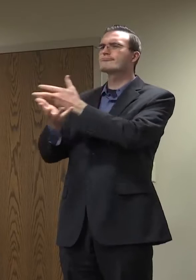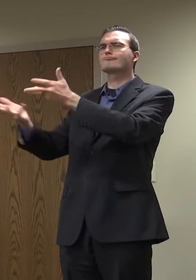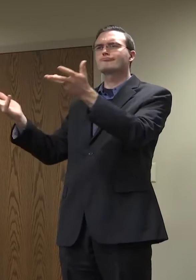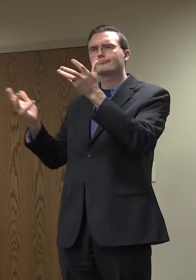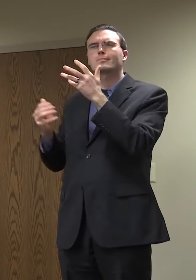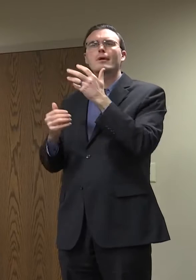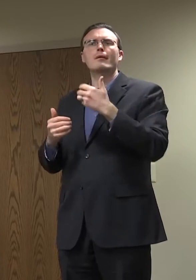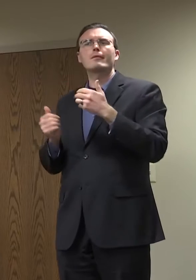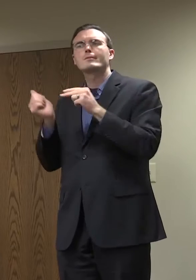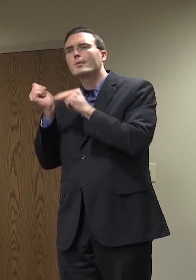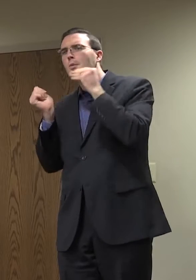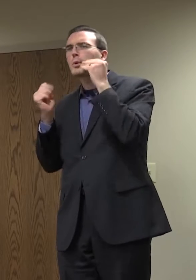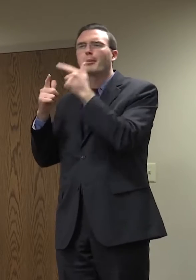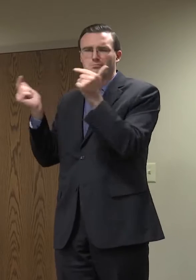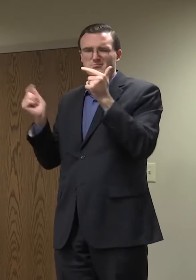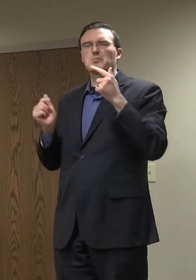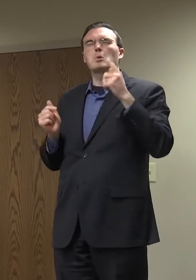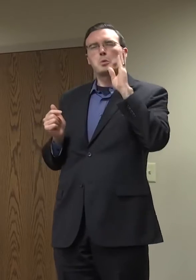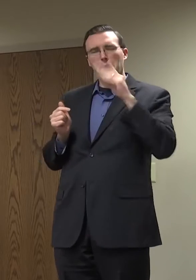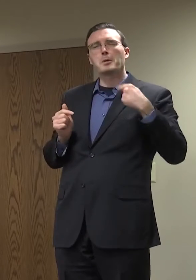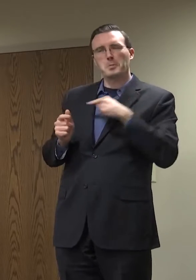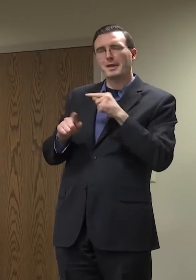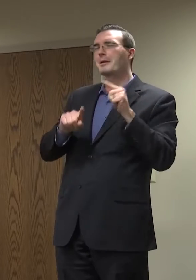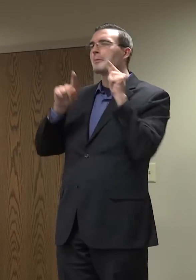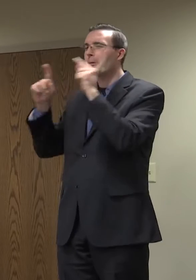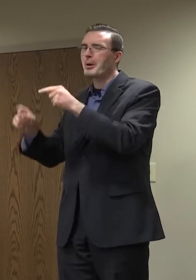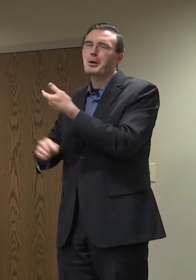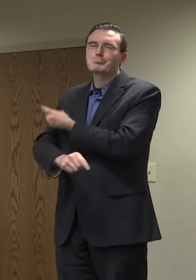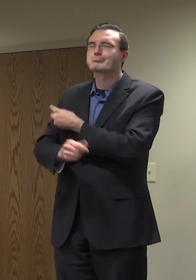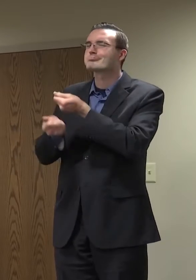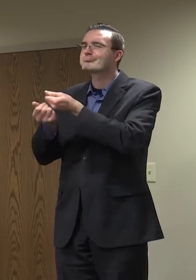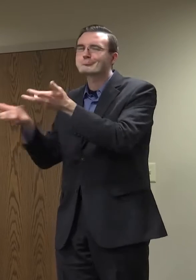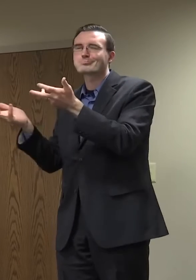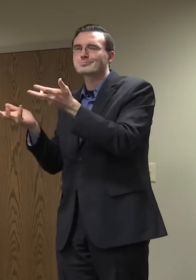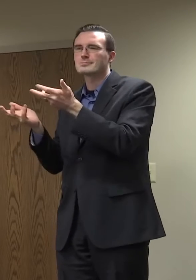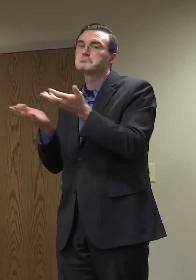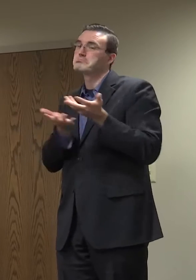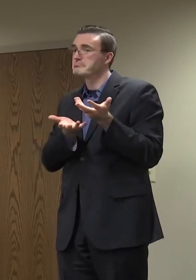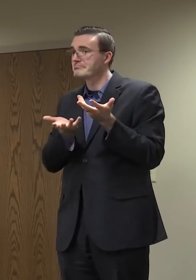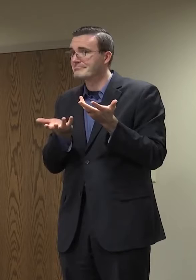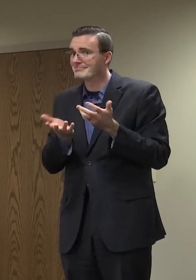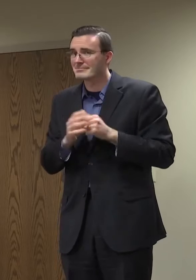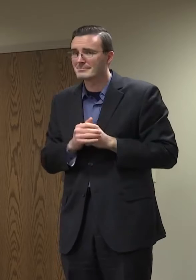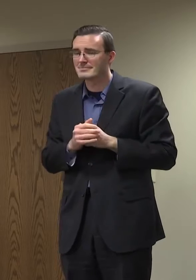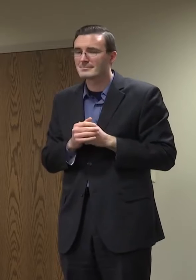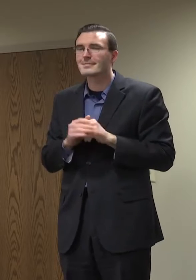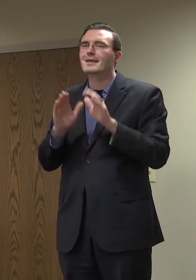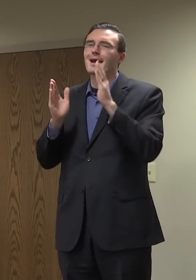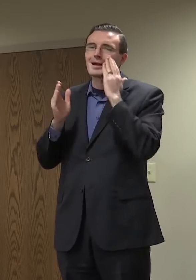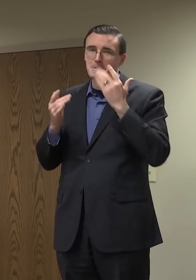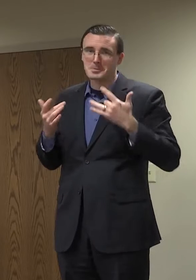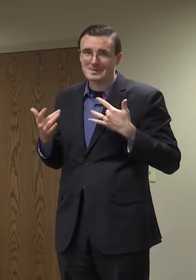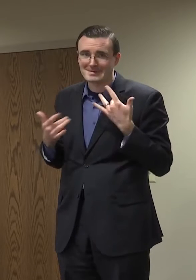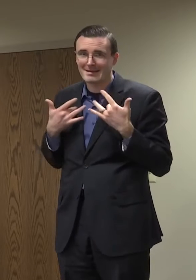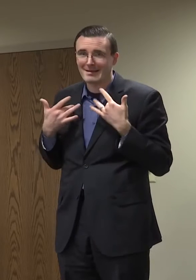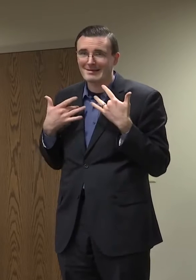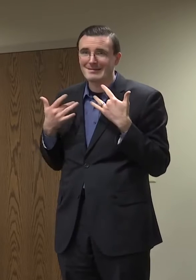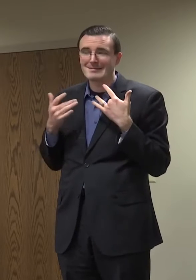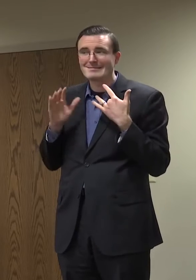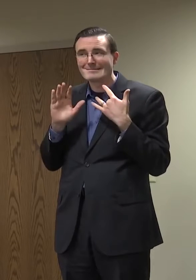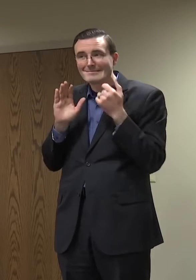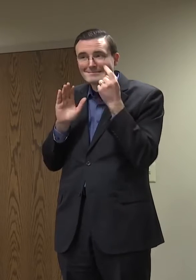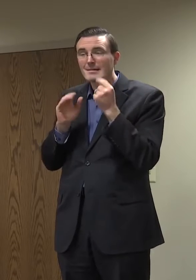know we are all very excited. There's no waiting list or appointment list for other populations at this